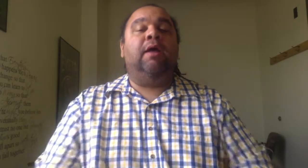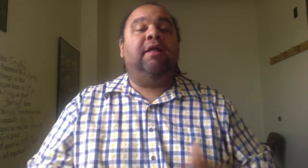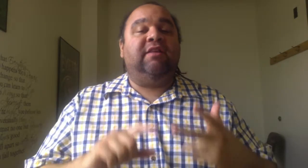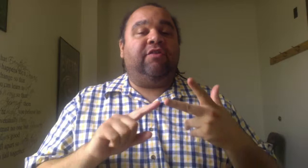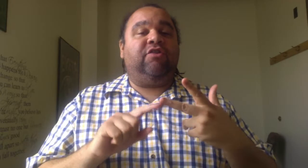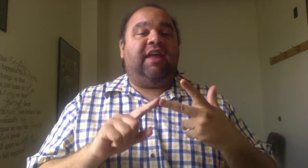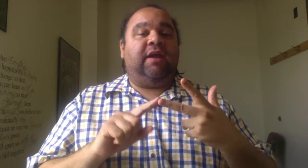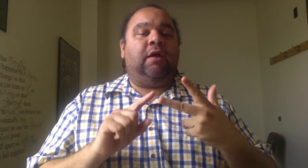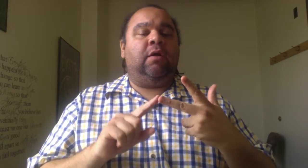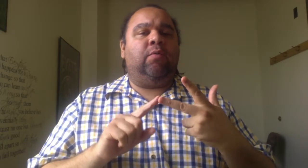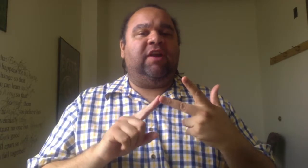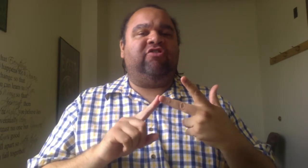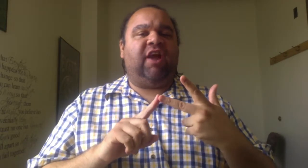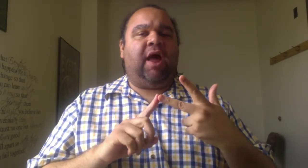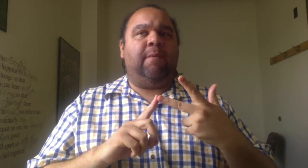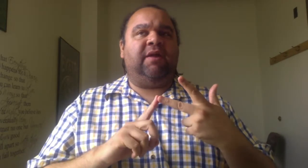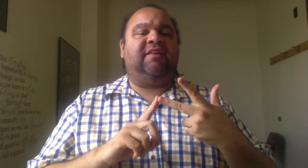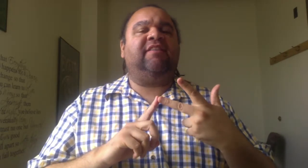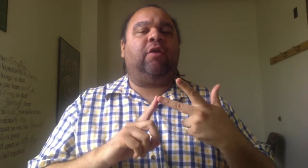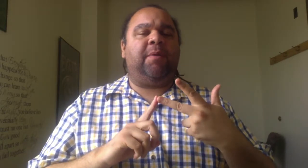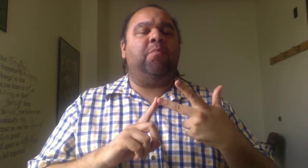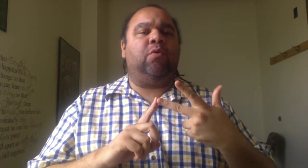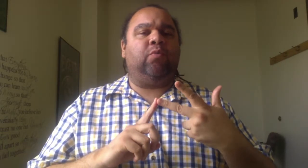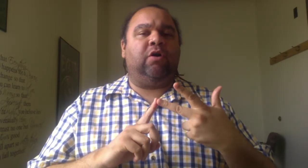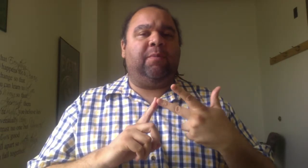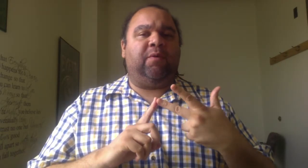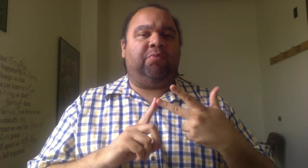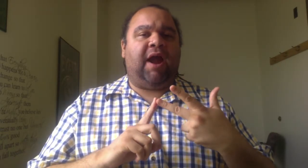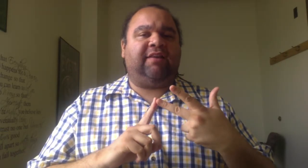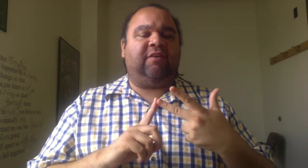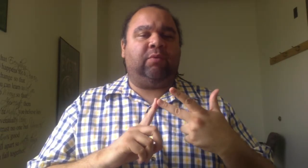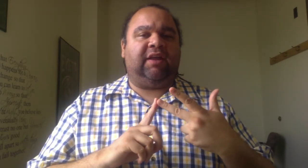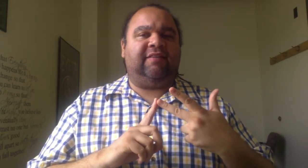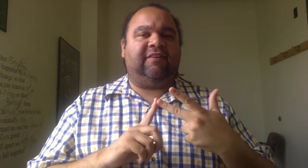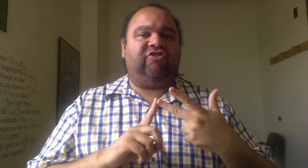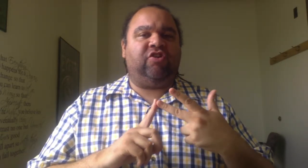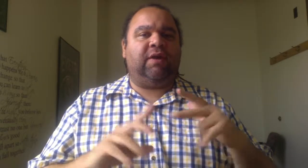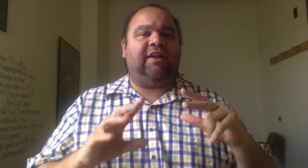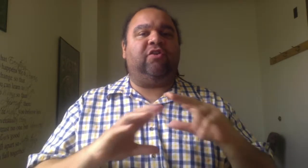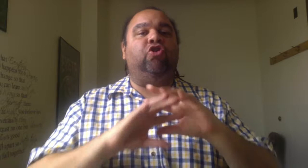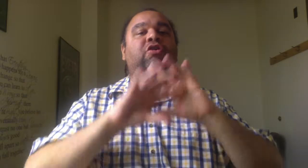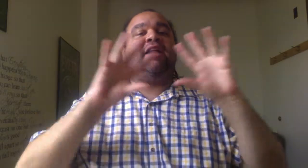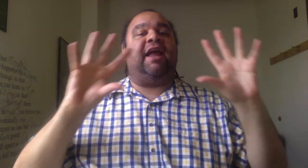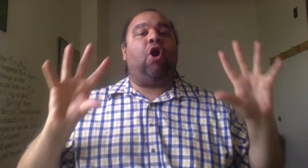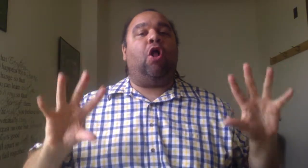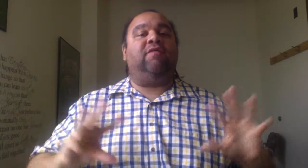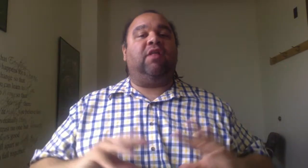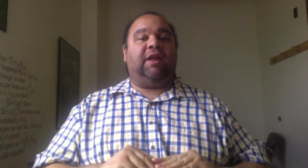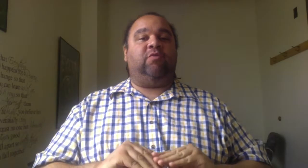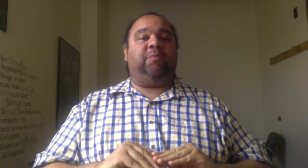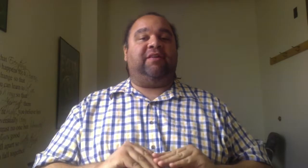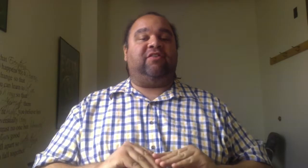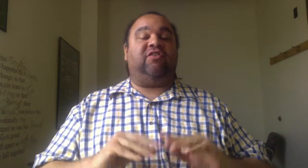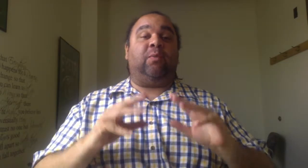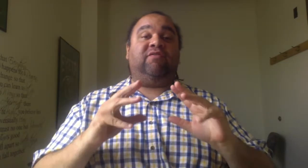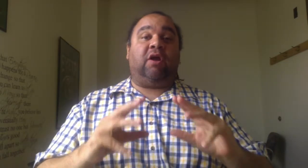The other thing, which takes a little bit more work, but with practice it really assists you, is looking at all of the language pieces. So we've talked a